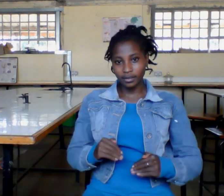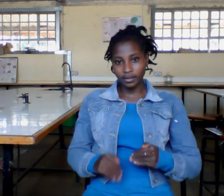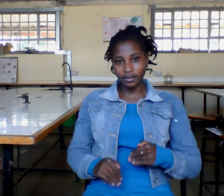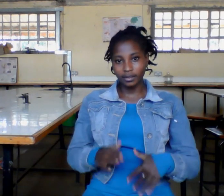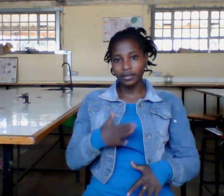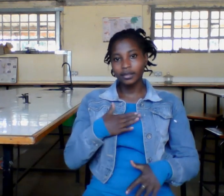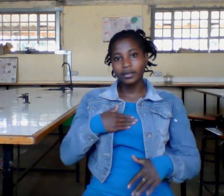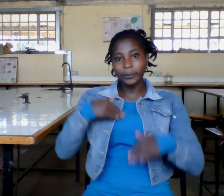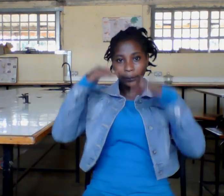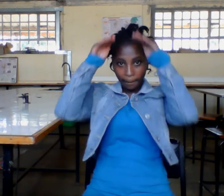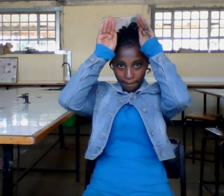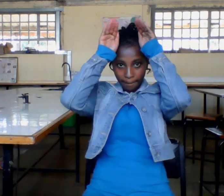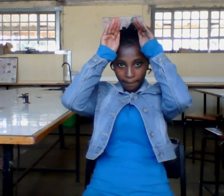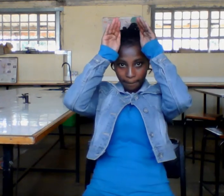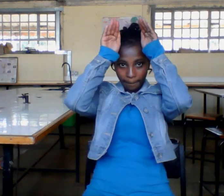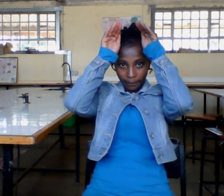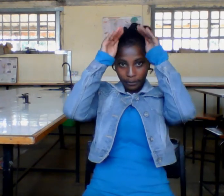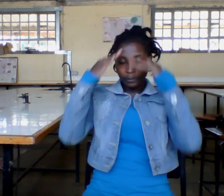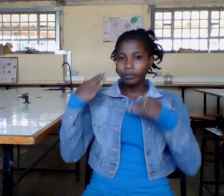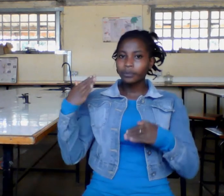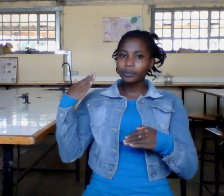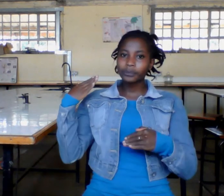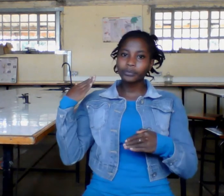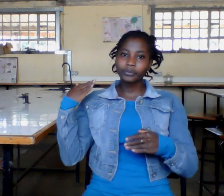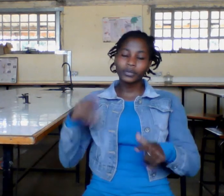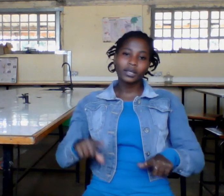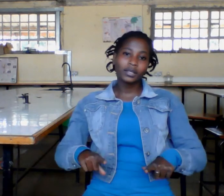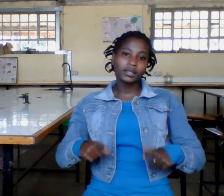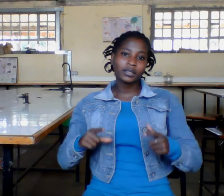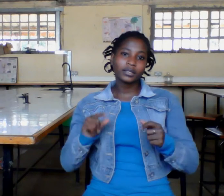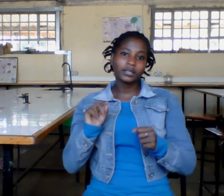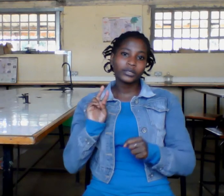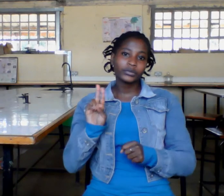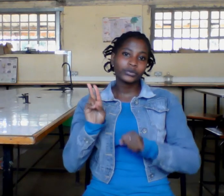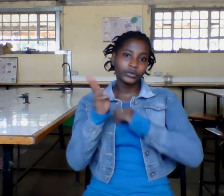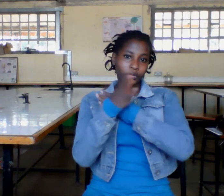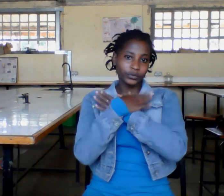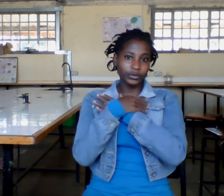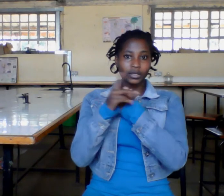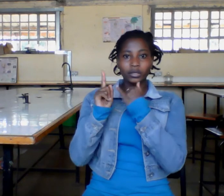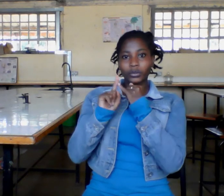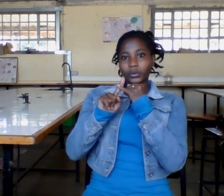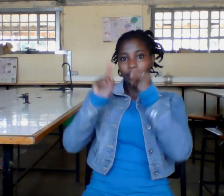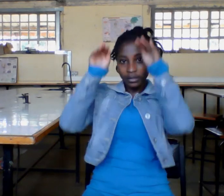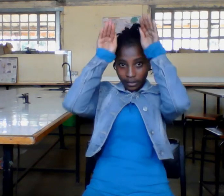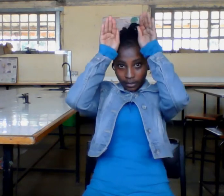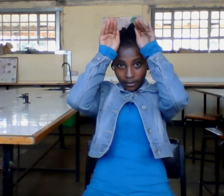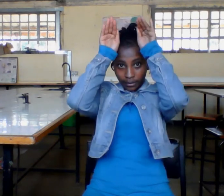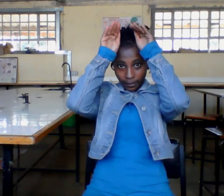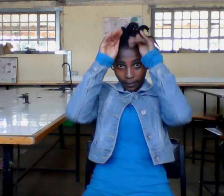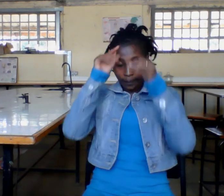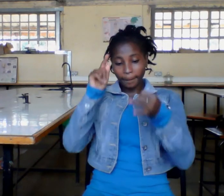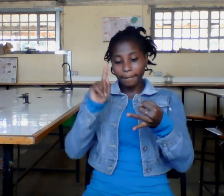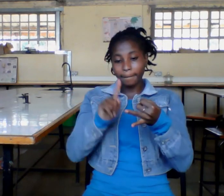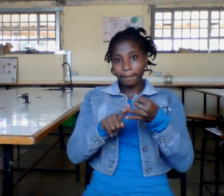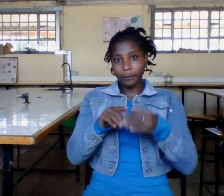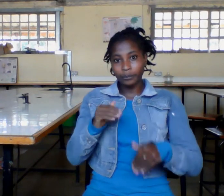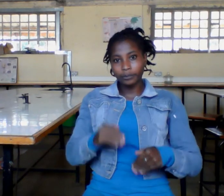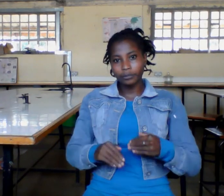Rabbit. Once upon a time, they lived two friends, Rabbit and Hyena. They lived together for a very long